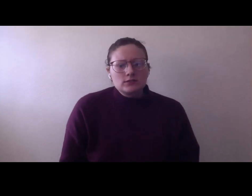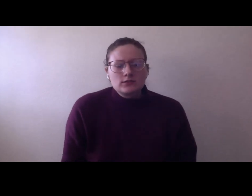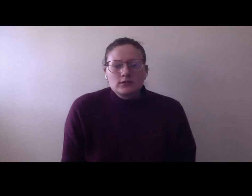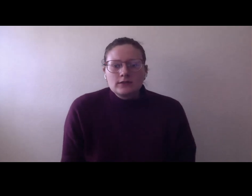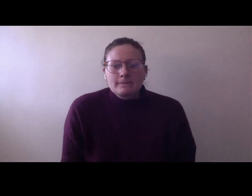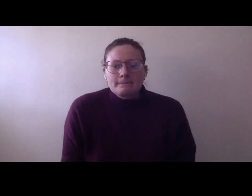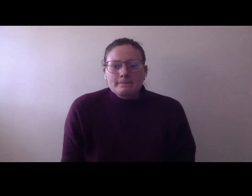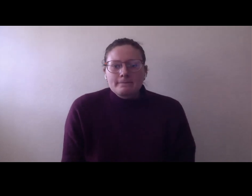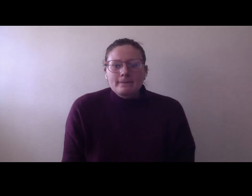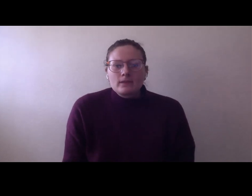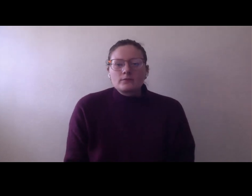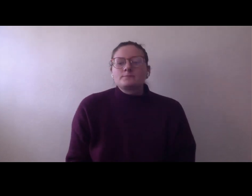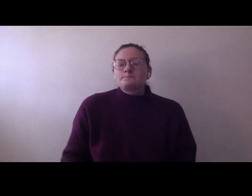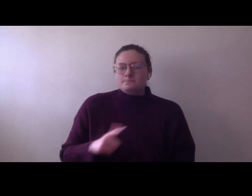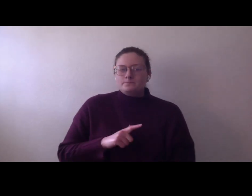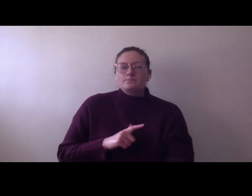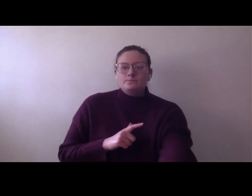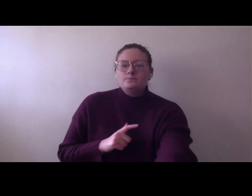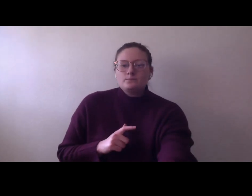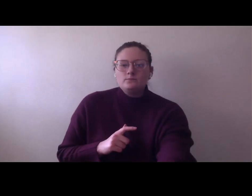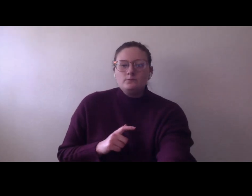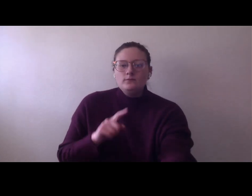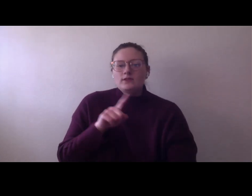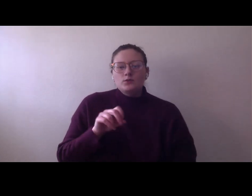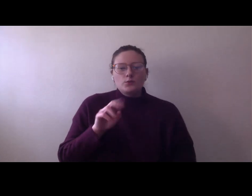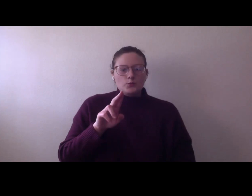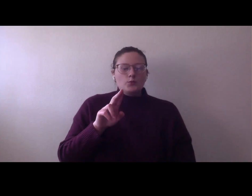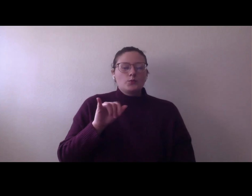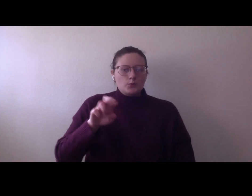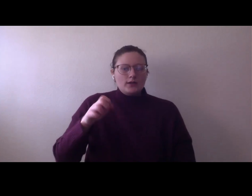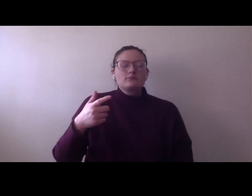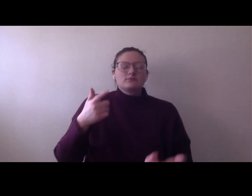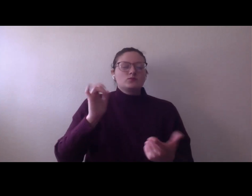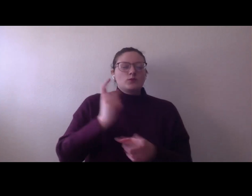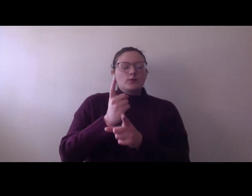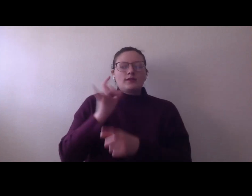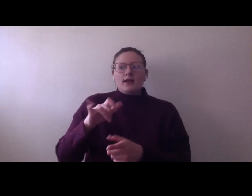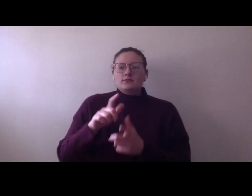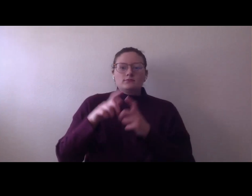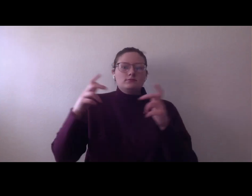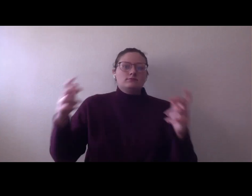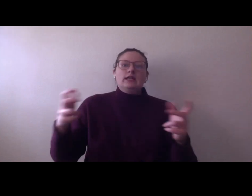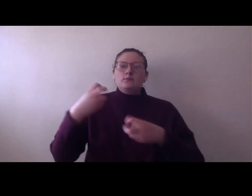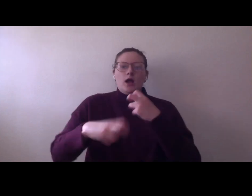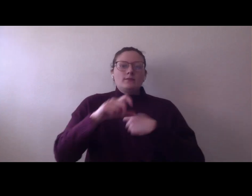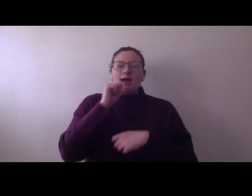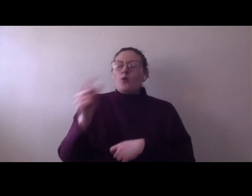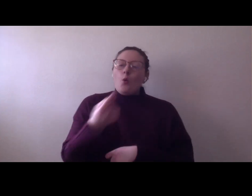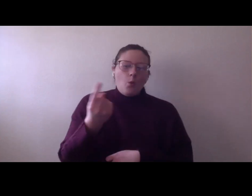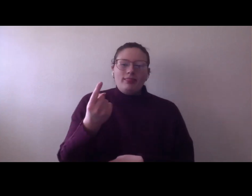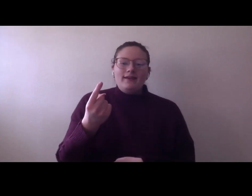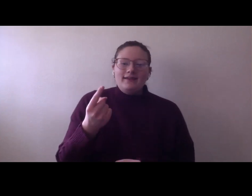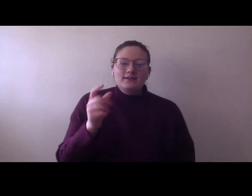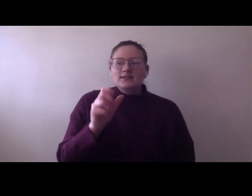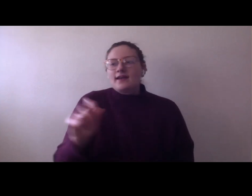Right. That's of course it's a big issue facing everybody, not just Chinese Americans, not just the Asian